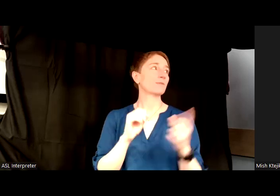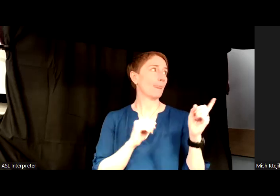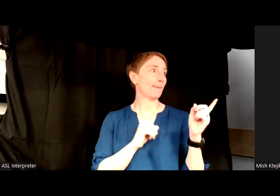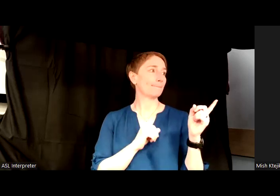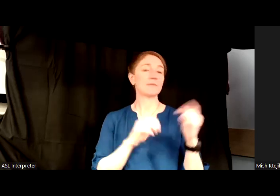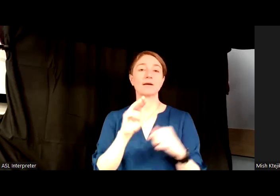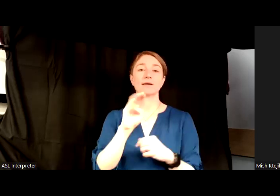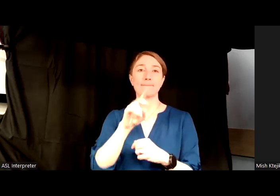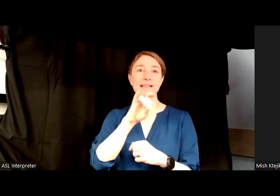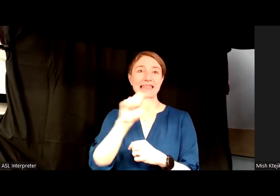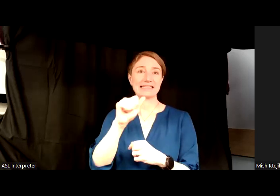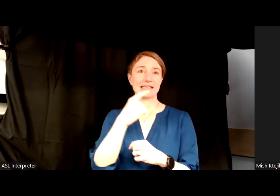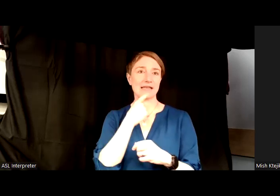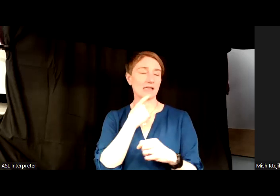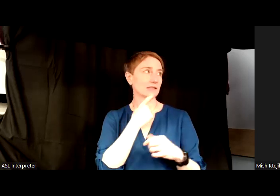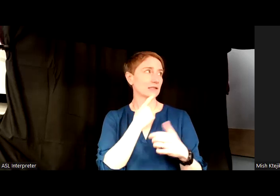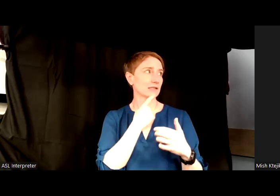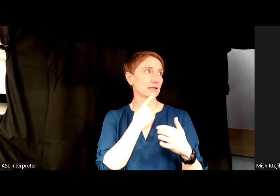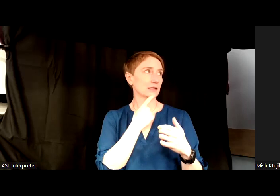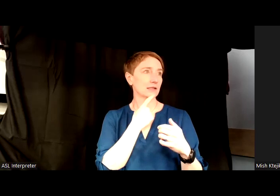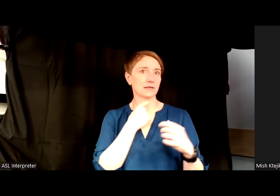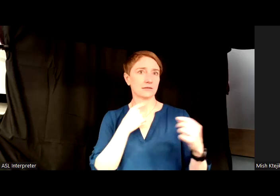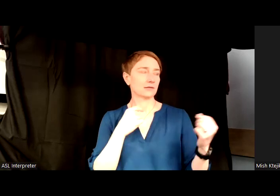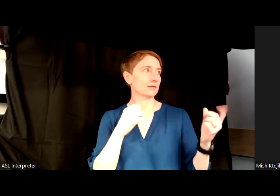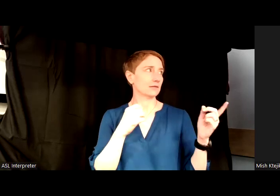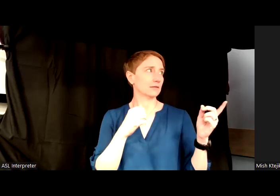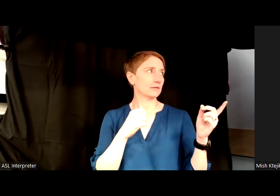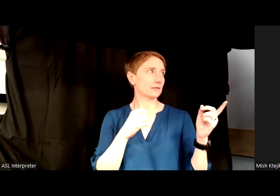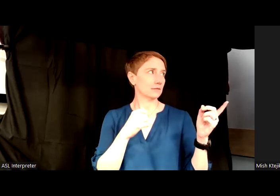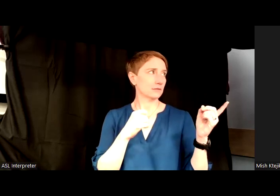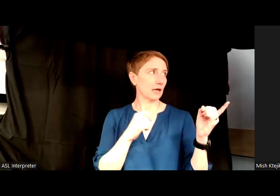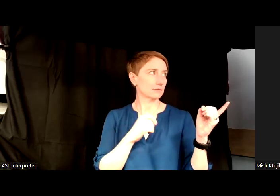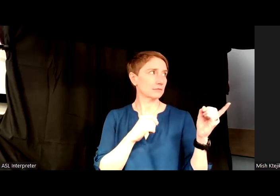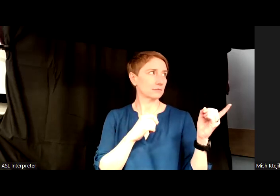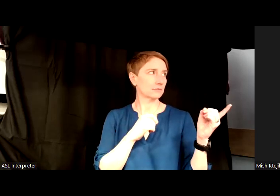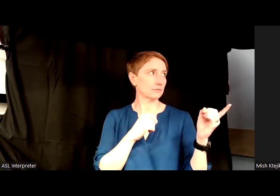Melissa, the interpreter, is saying for the interpreter that's sitting there,